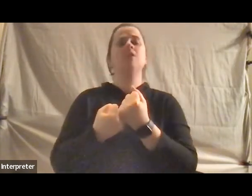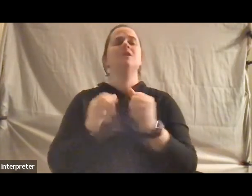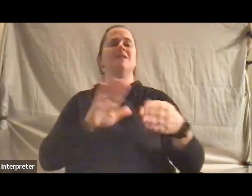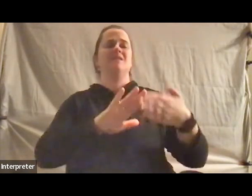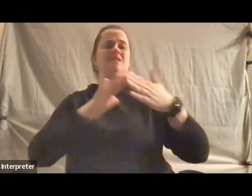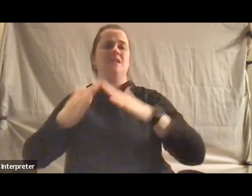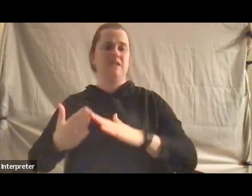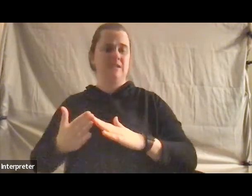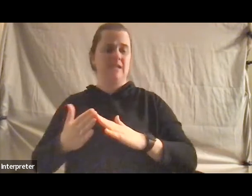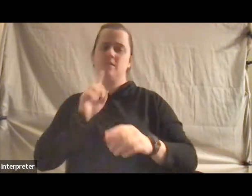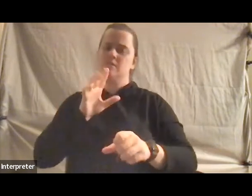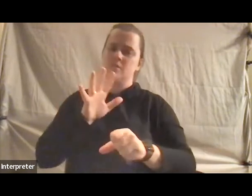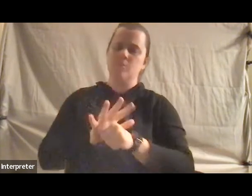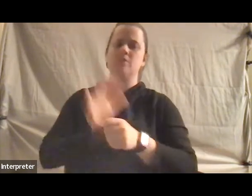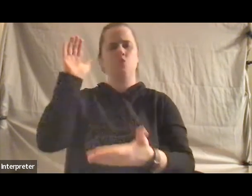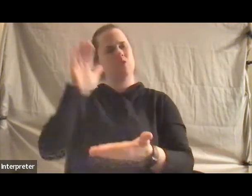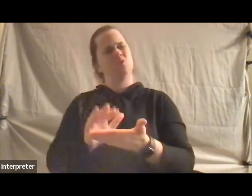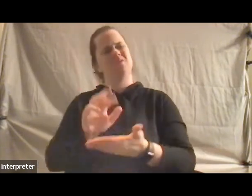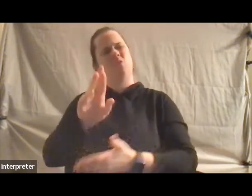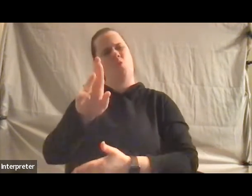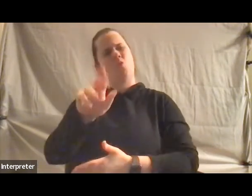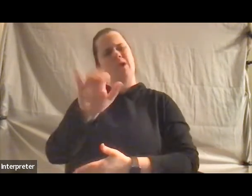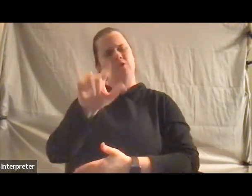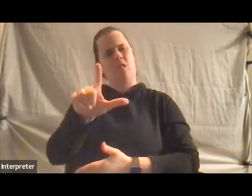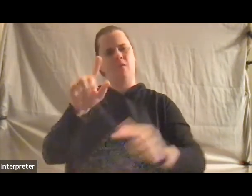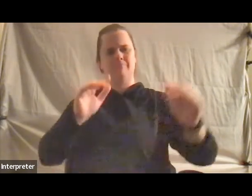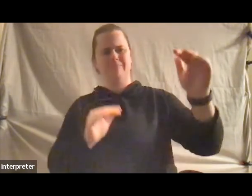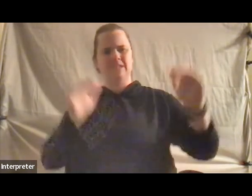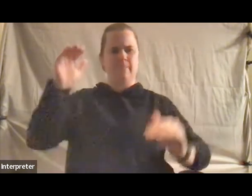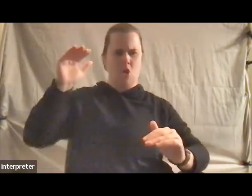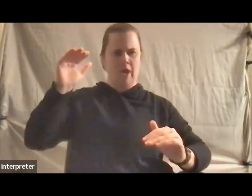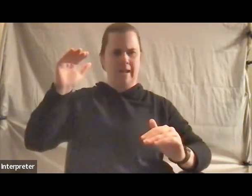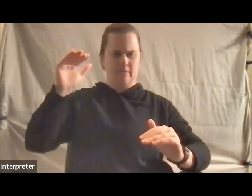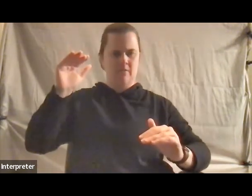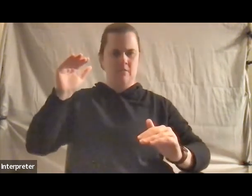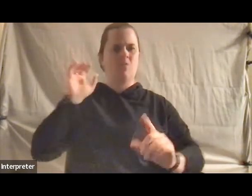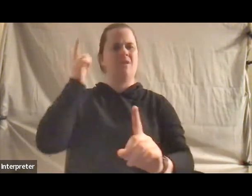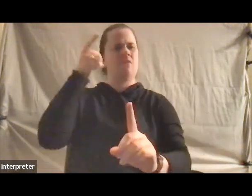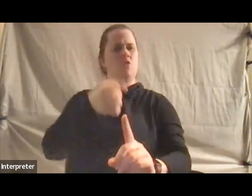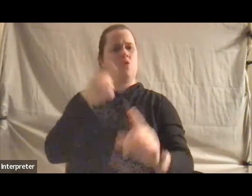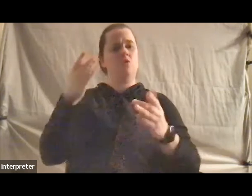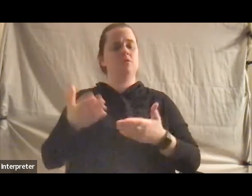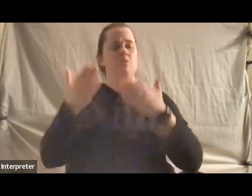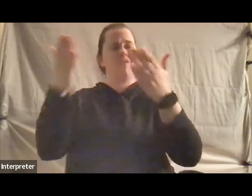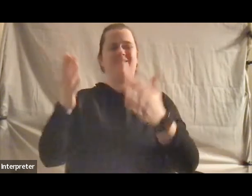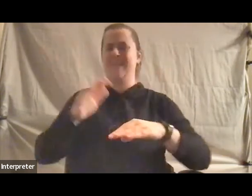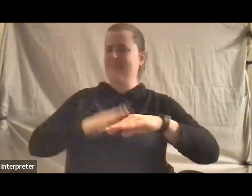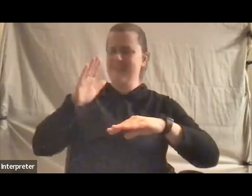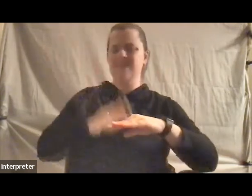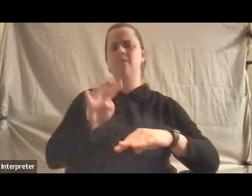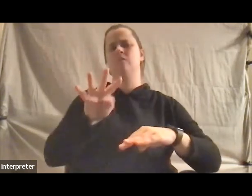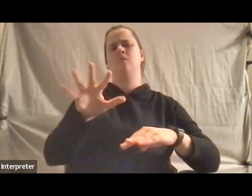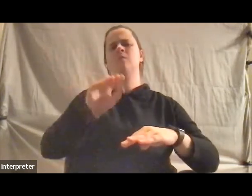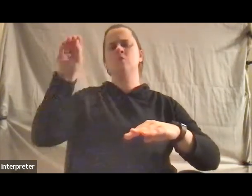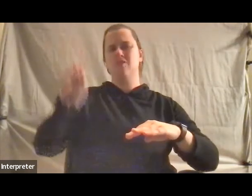racial disparities in our service delivery, and for this reason, we have a goal of providing at least 45% of